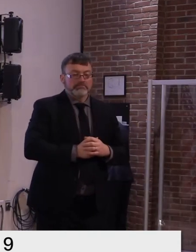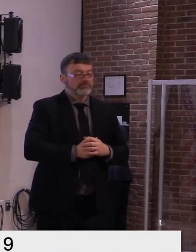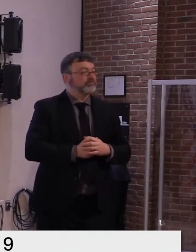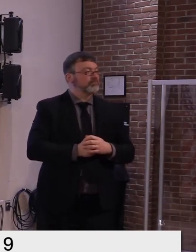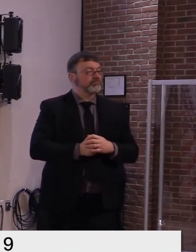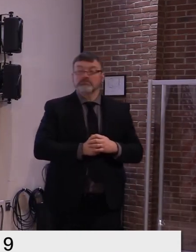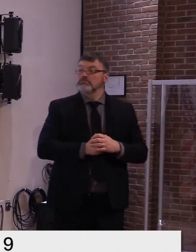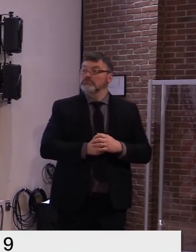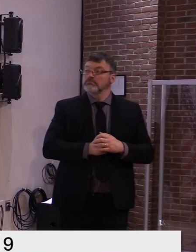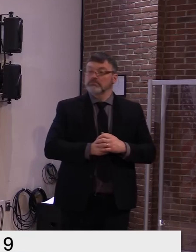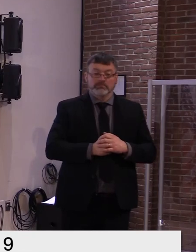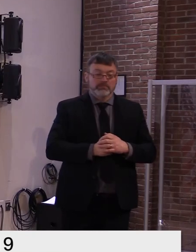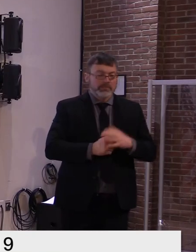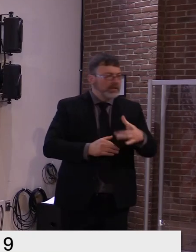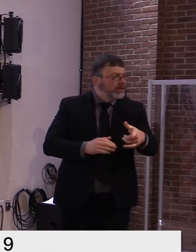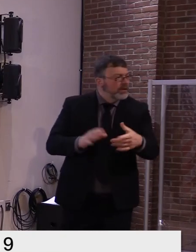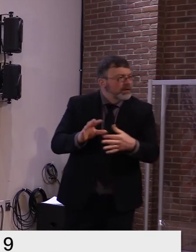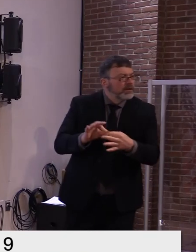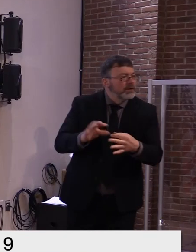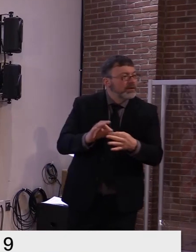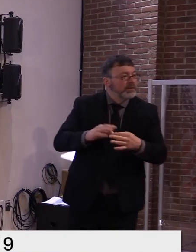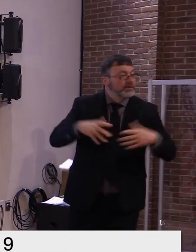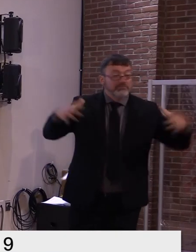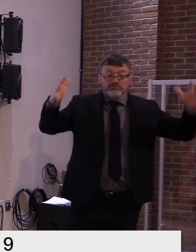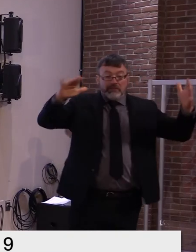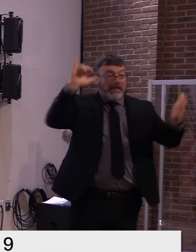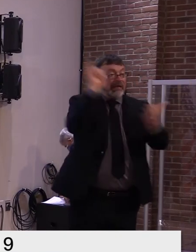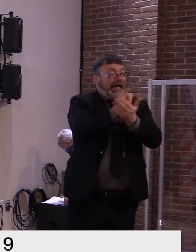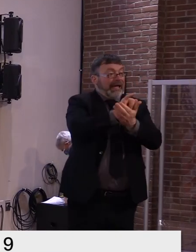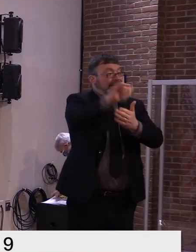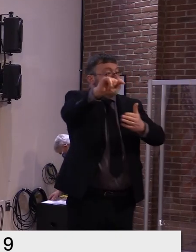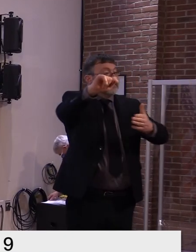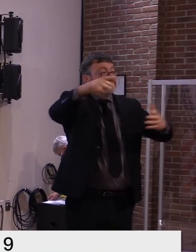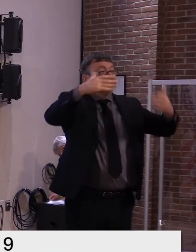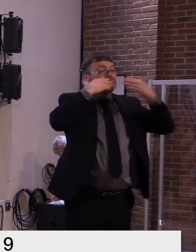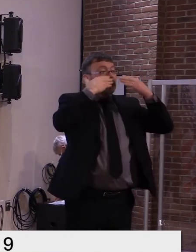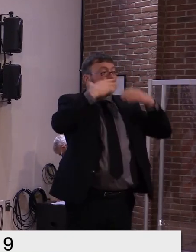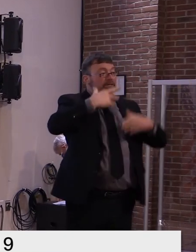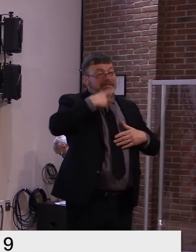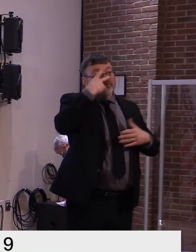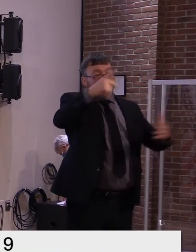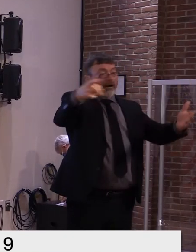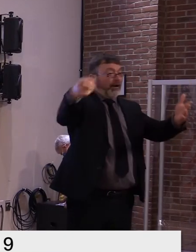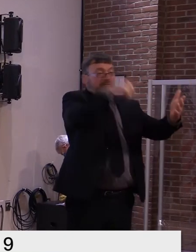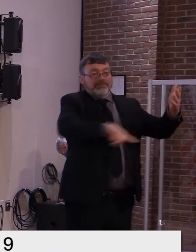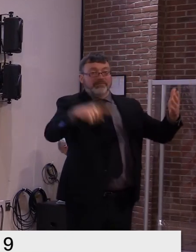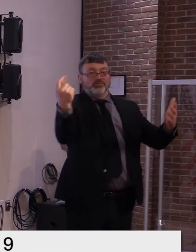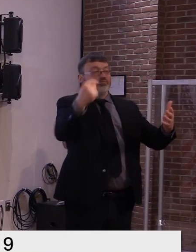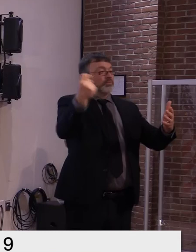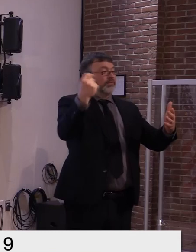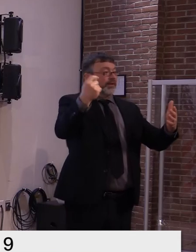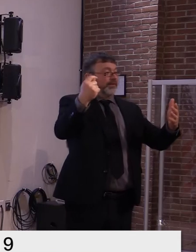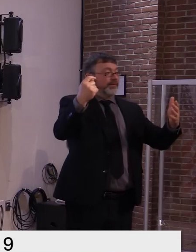All right. Thank you. That's it. We'll be back on Tuesday, and the governor will